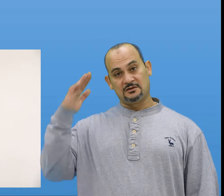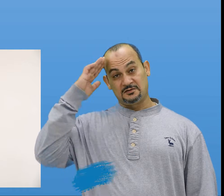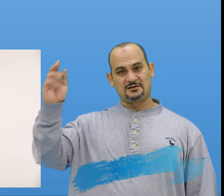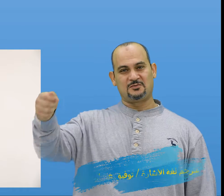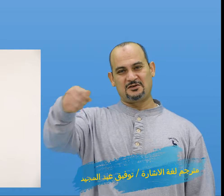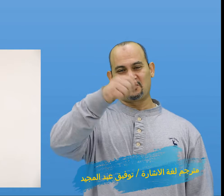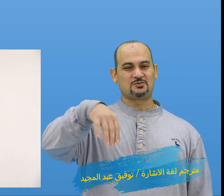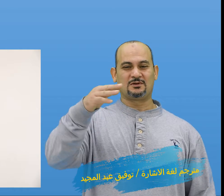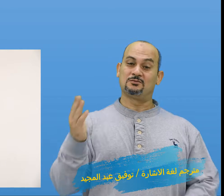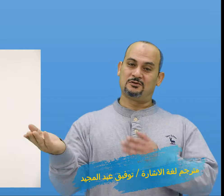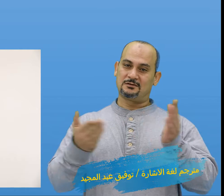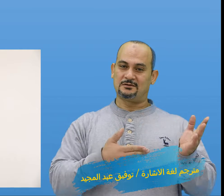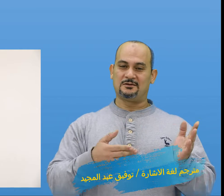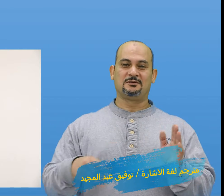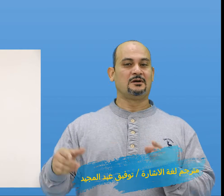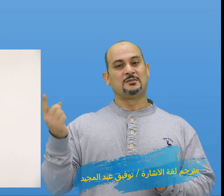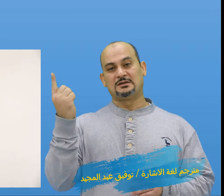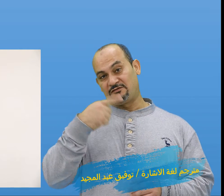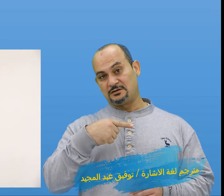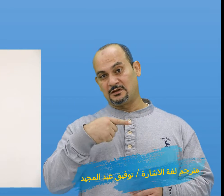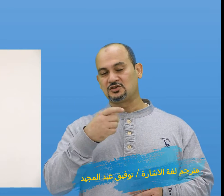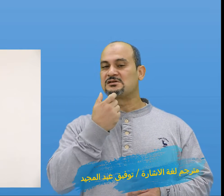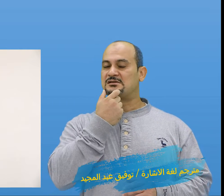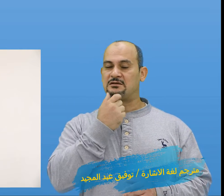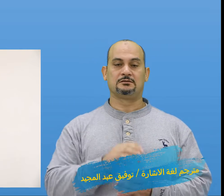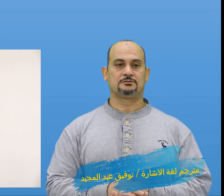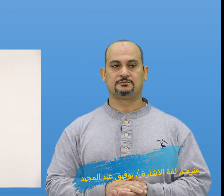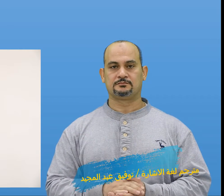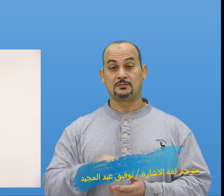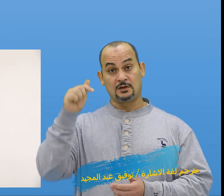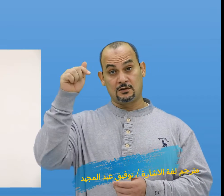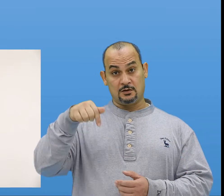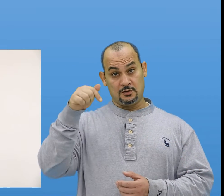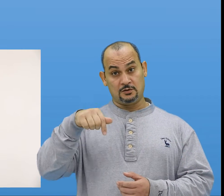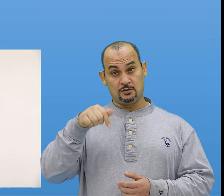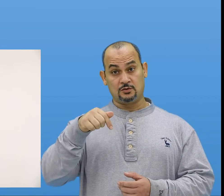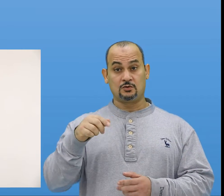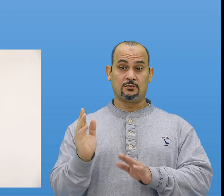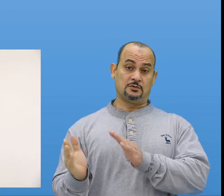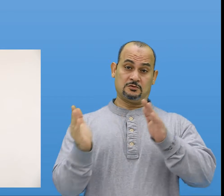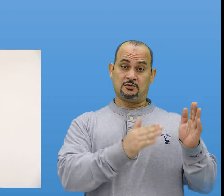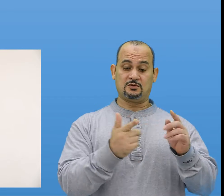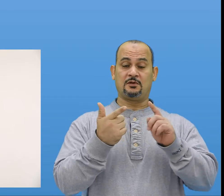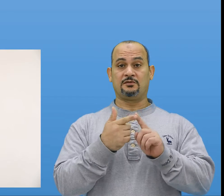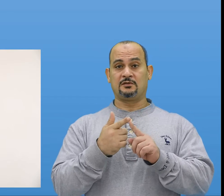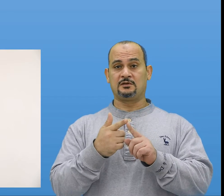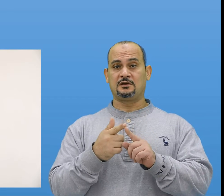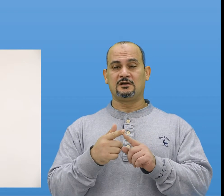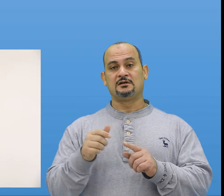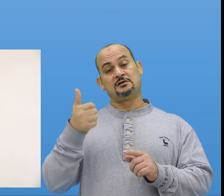Welcome back to English for Grade 11. Previously, we talked about festivals and occasion, and we talked about how we celebrate in